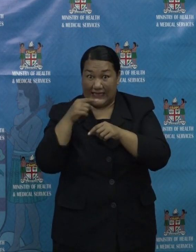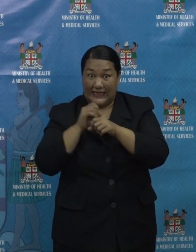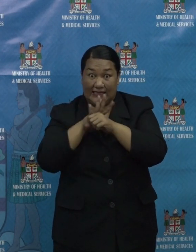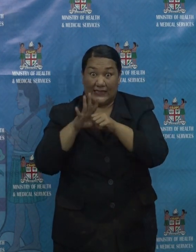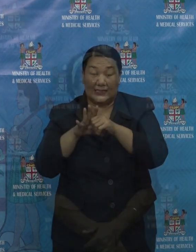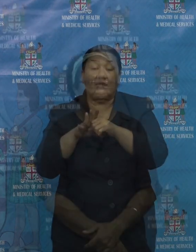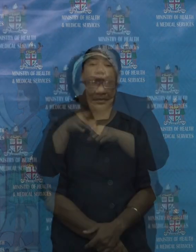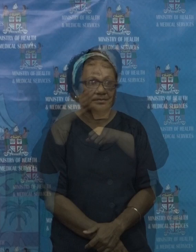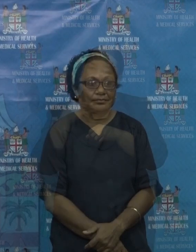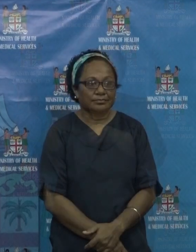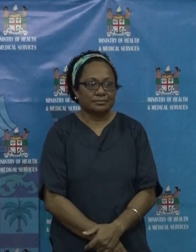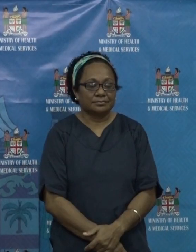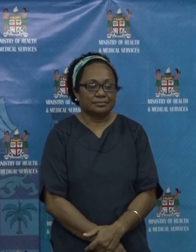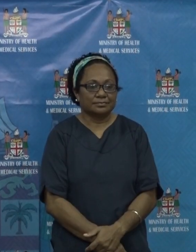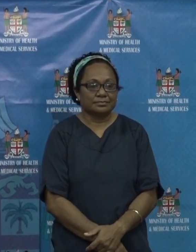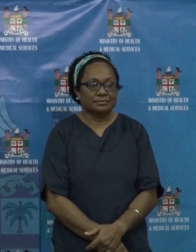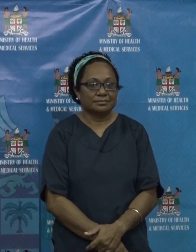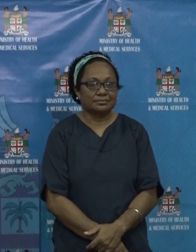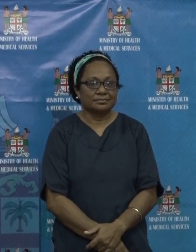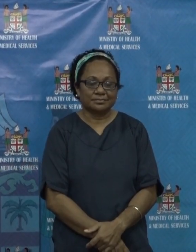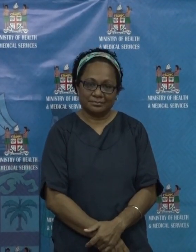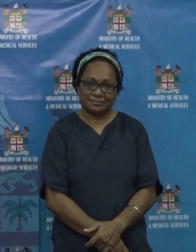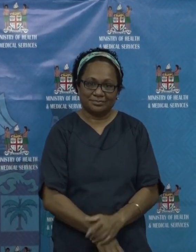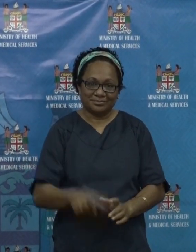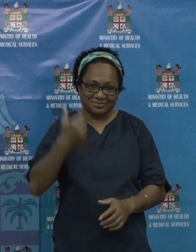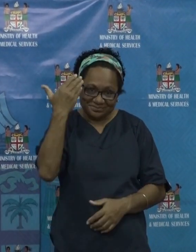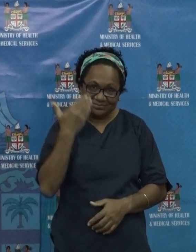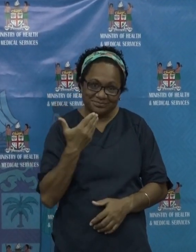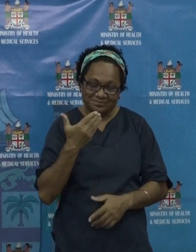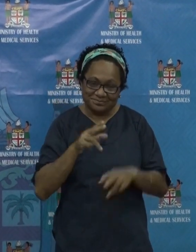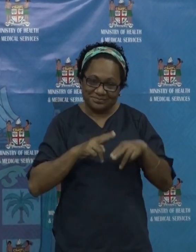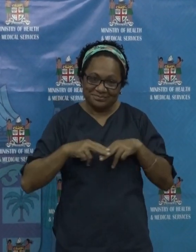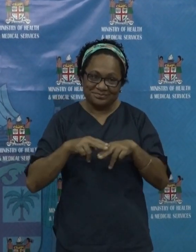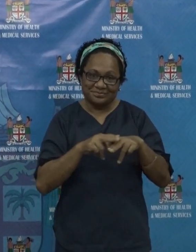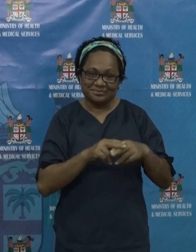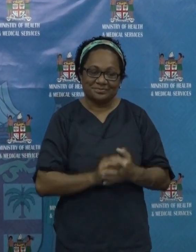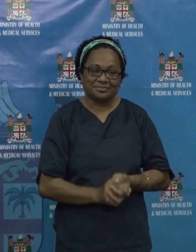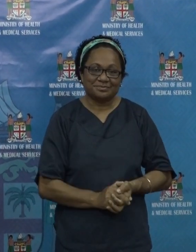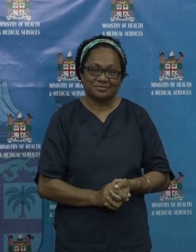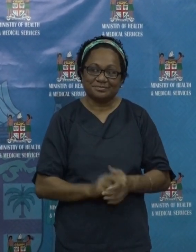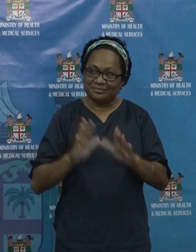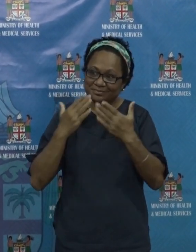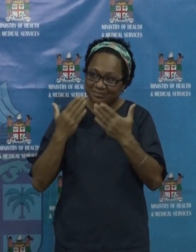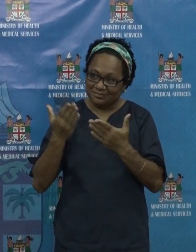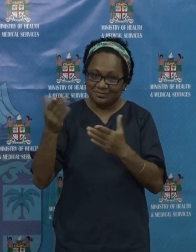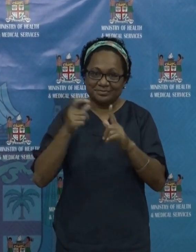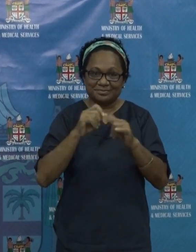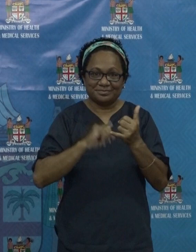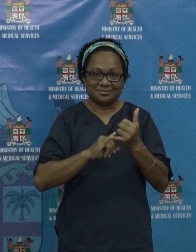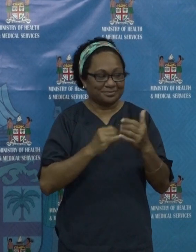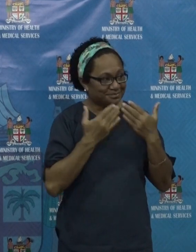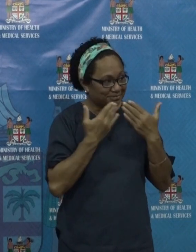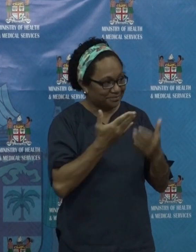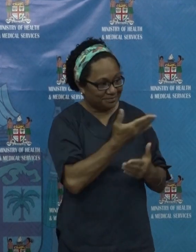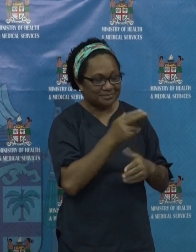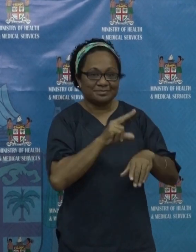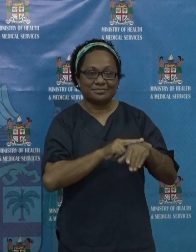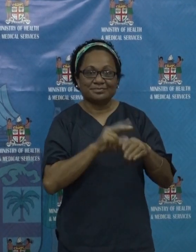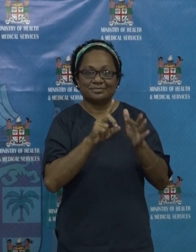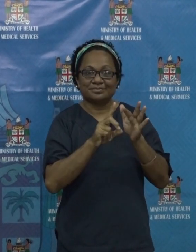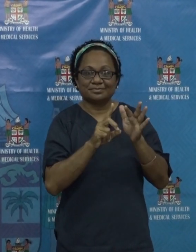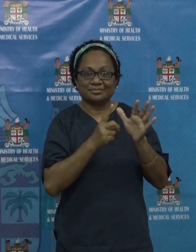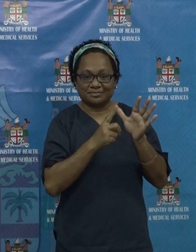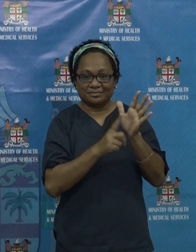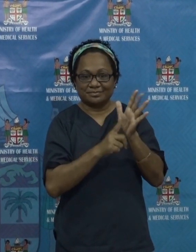professionals. Thank you. Good evening. Thank you, PS and Dr. Alicia. So